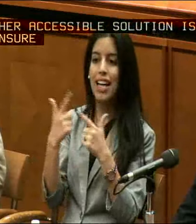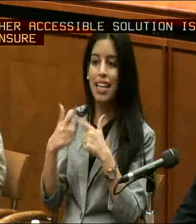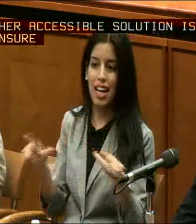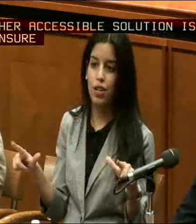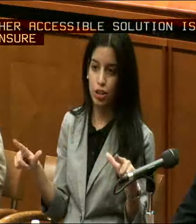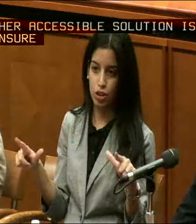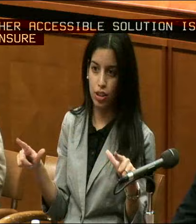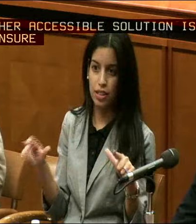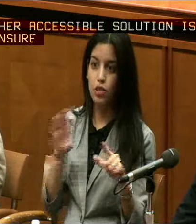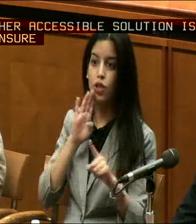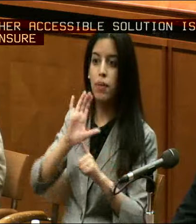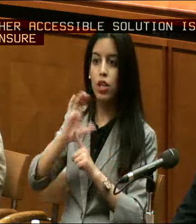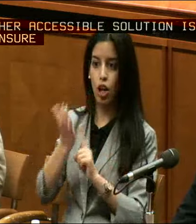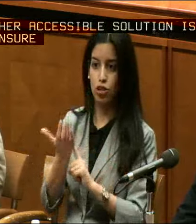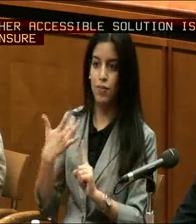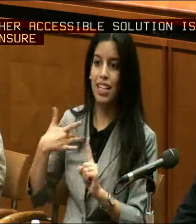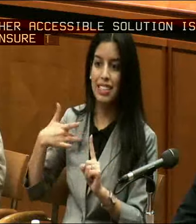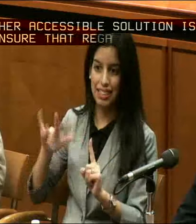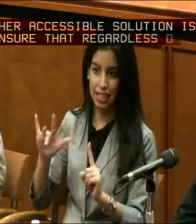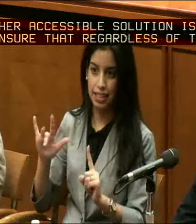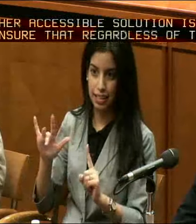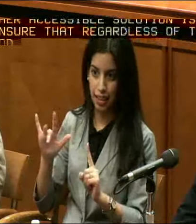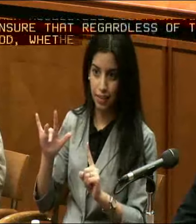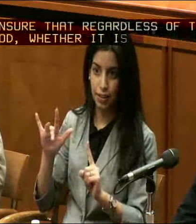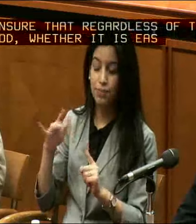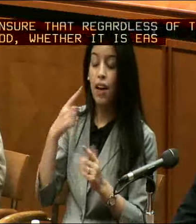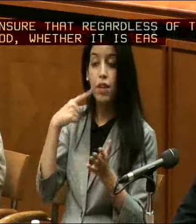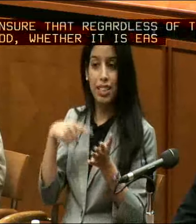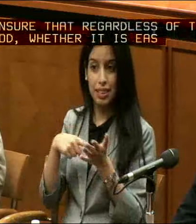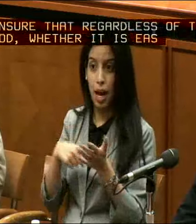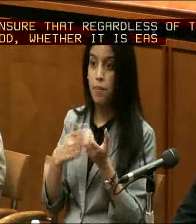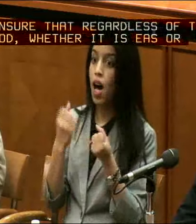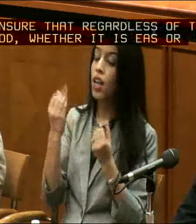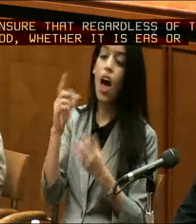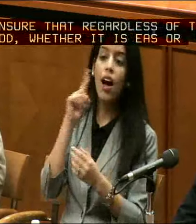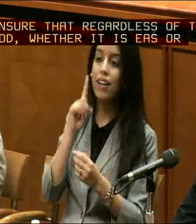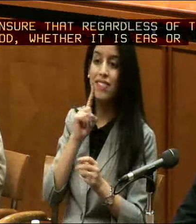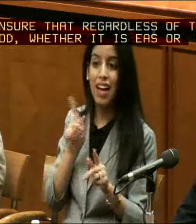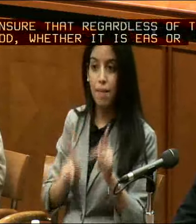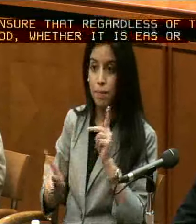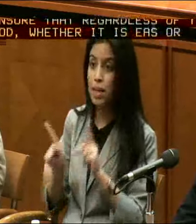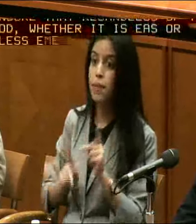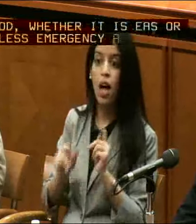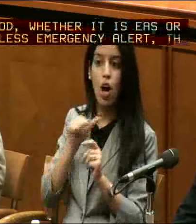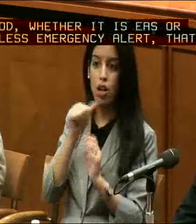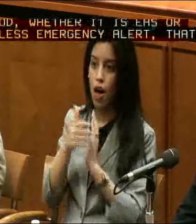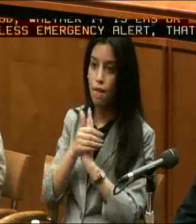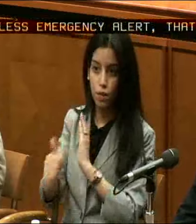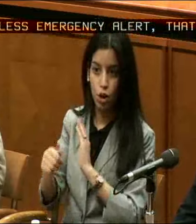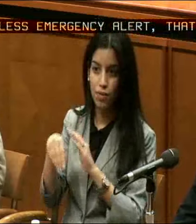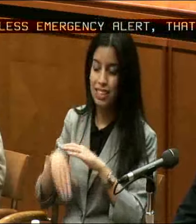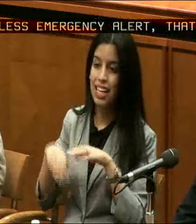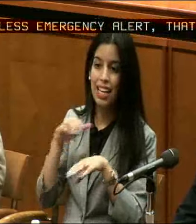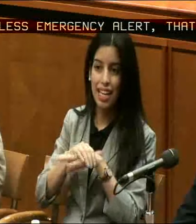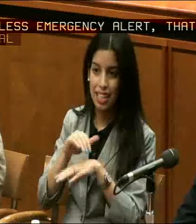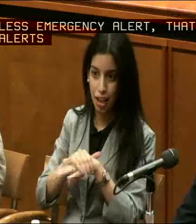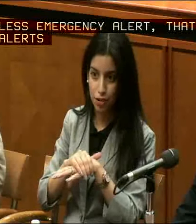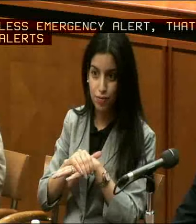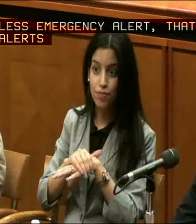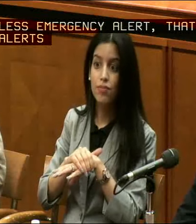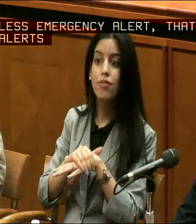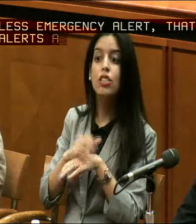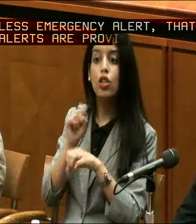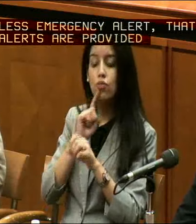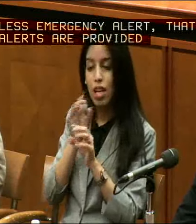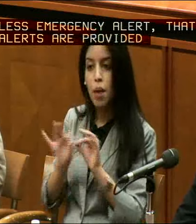alert, that the alerts themselves are provided in a variety of languages to make sure that we're being culturally sensitive. Deaf people are